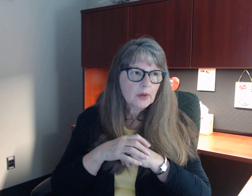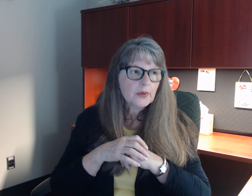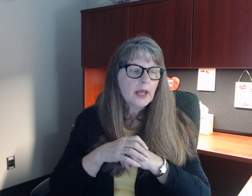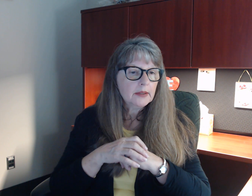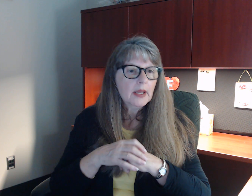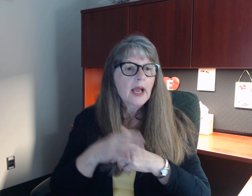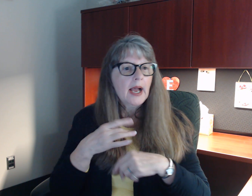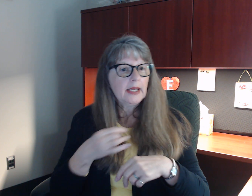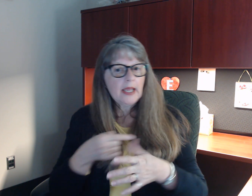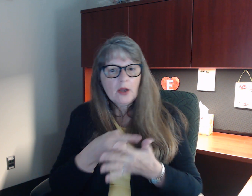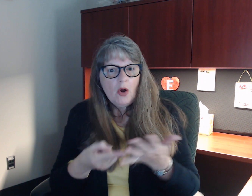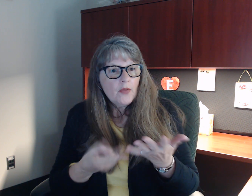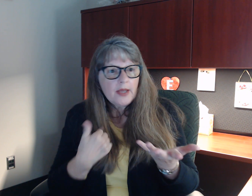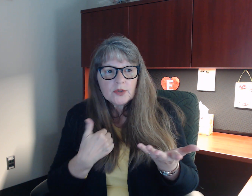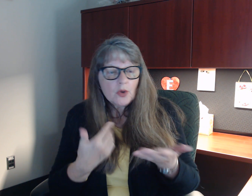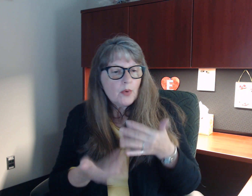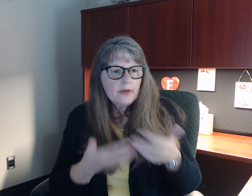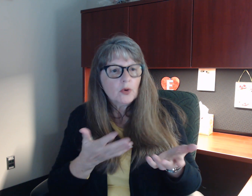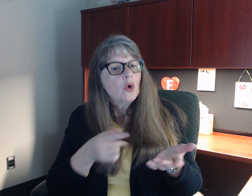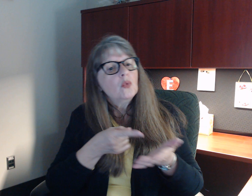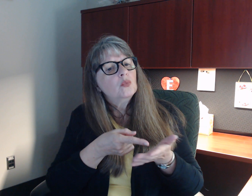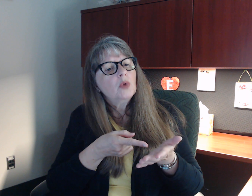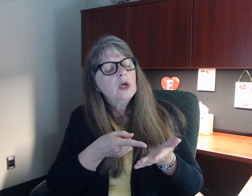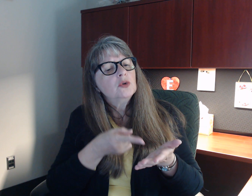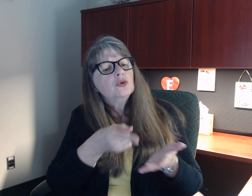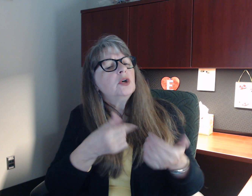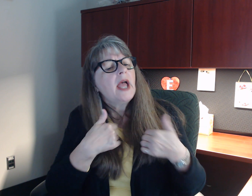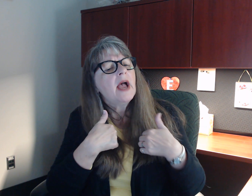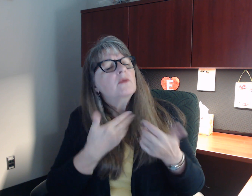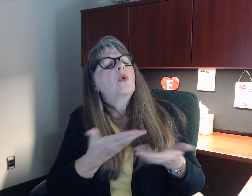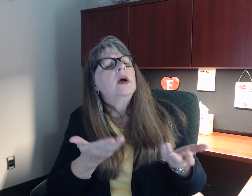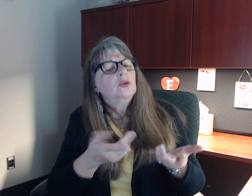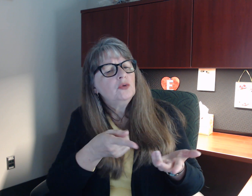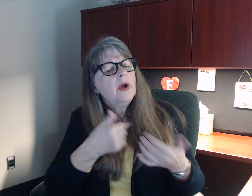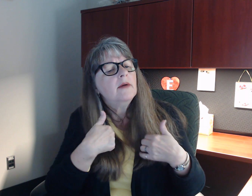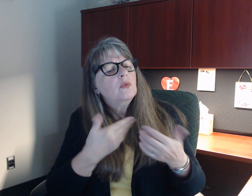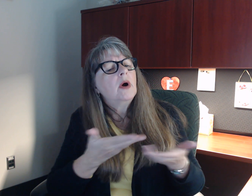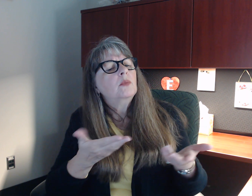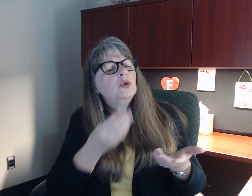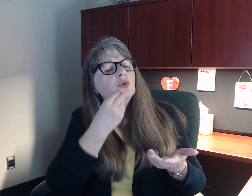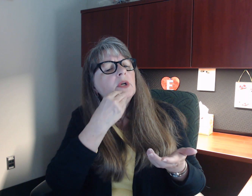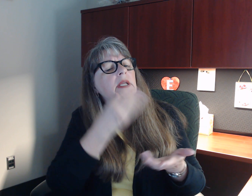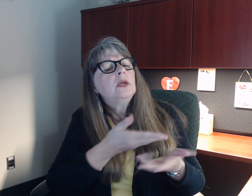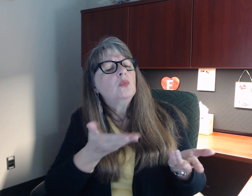Okay. I like all of that. So whatever. You're going to have what? You have what? But you're going to eat what?